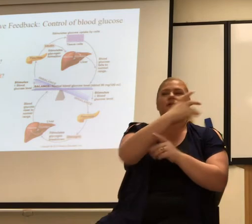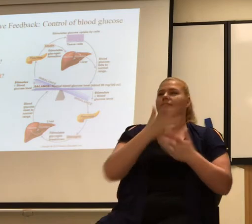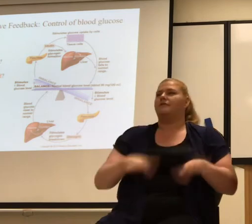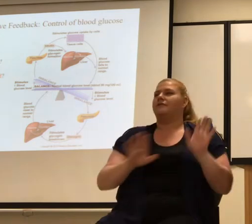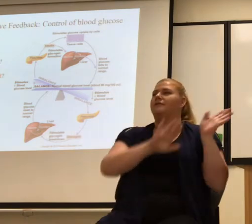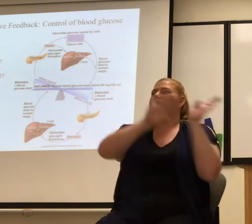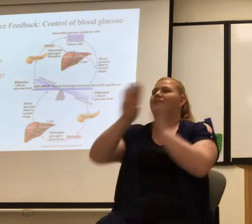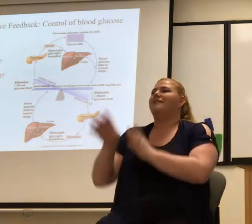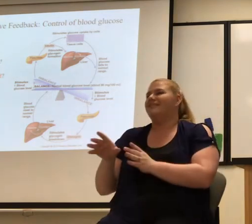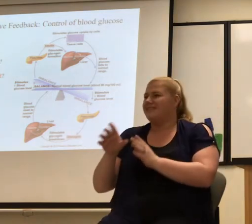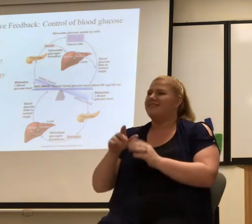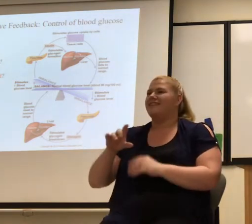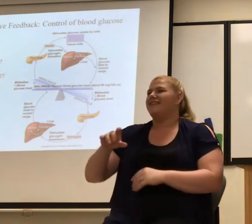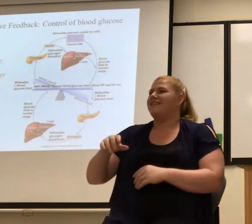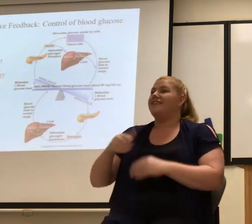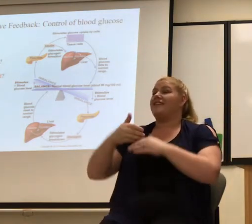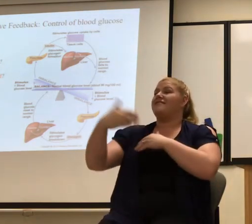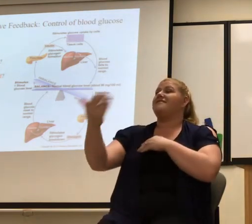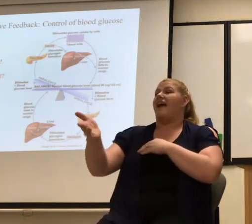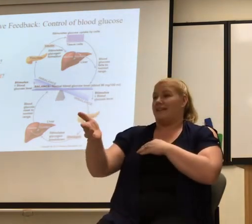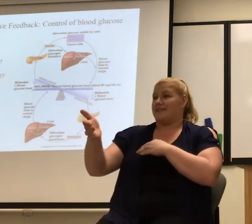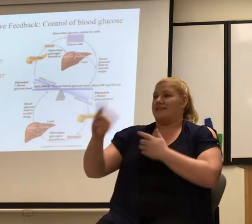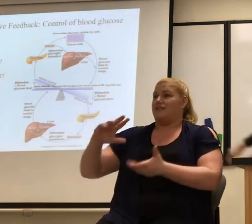Look at the other disturbance.